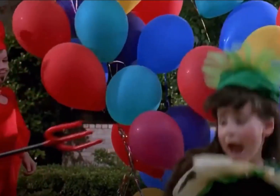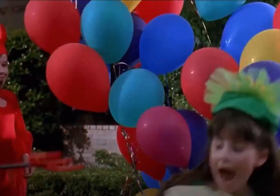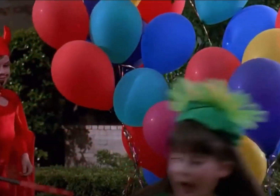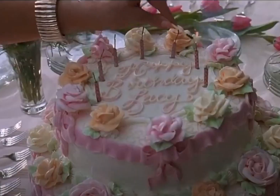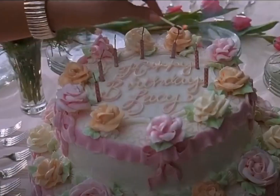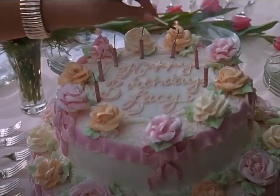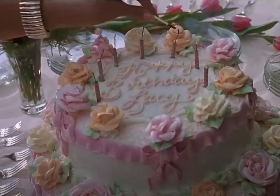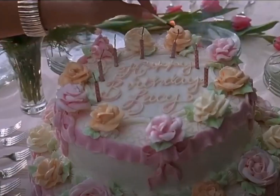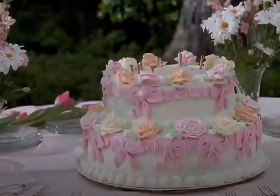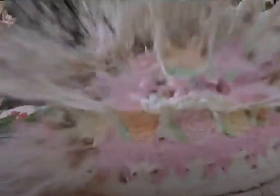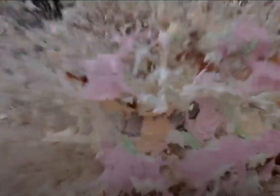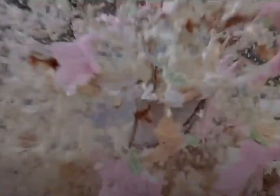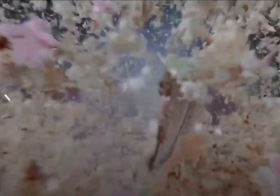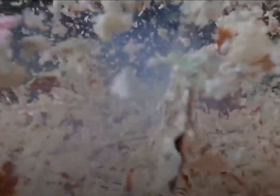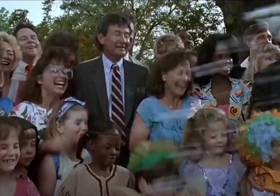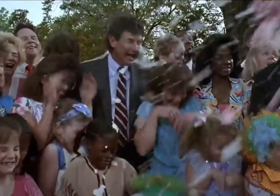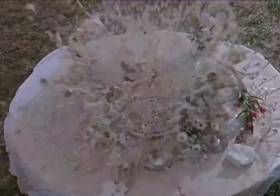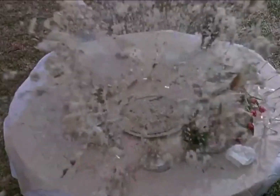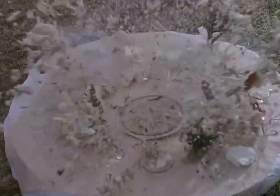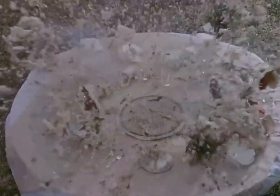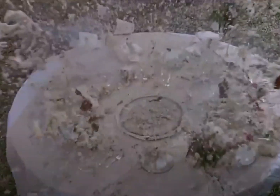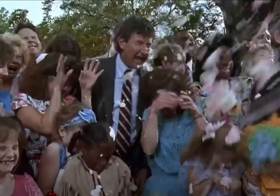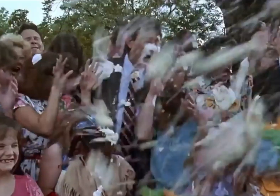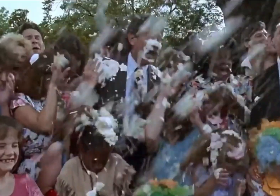You would cry